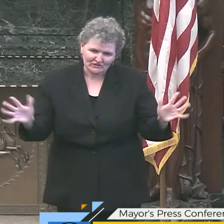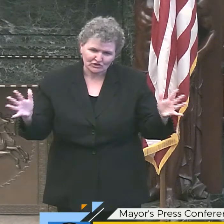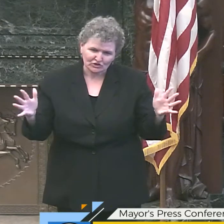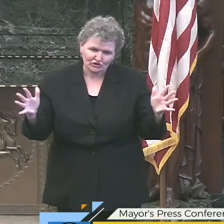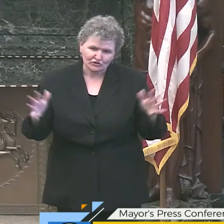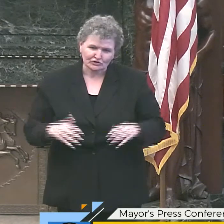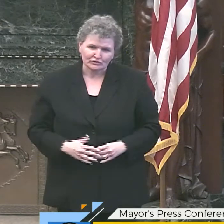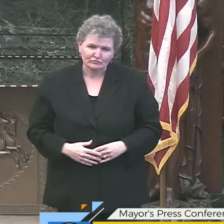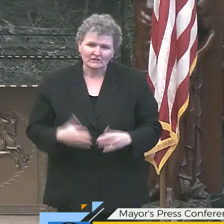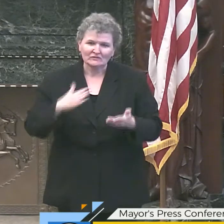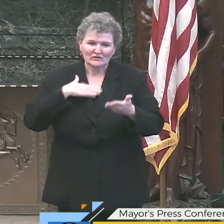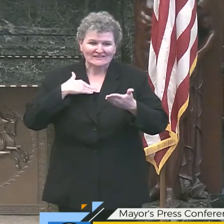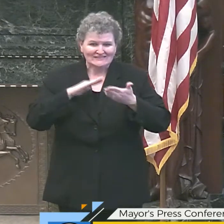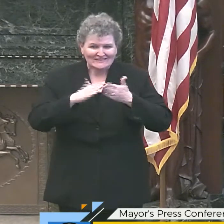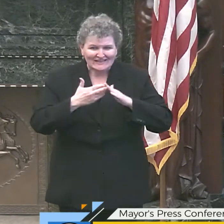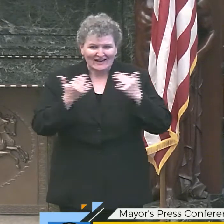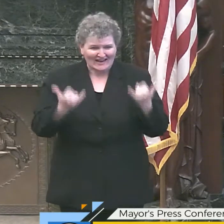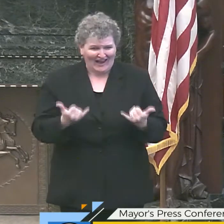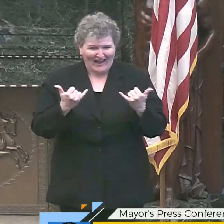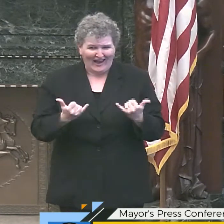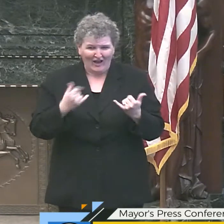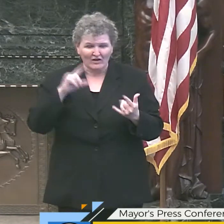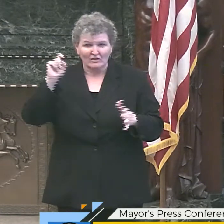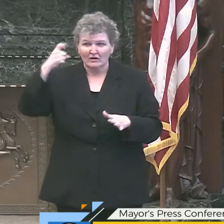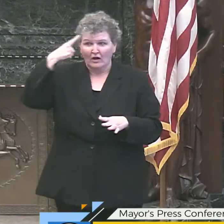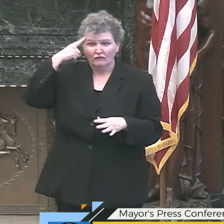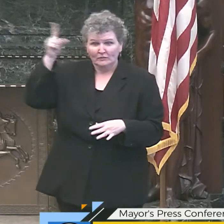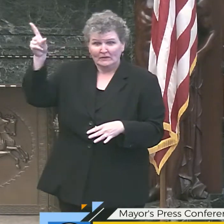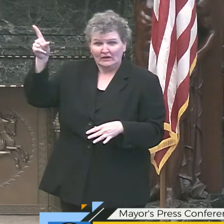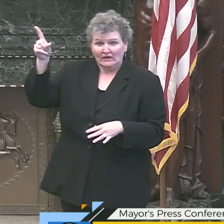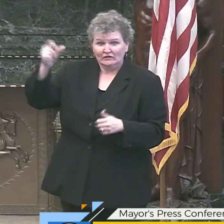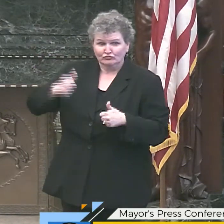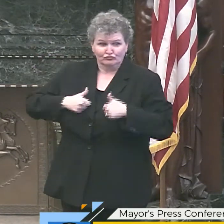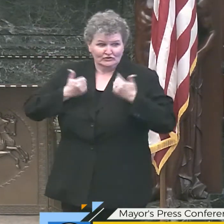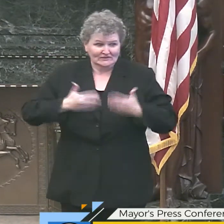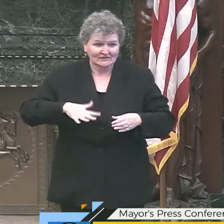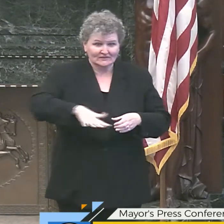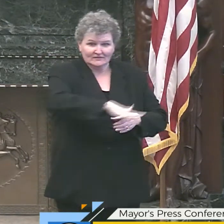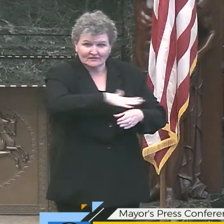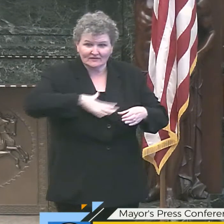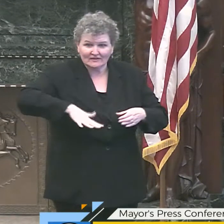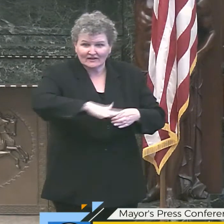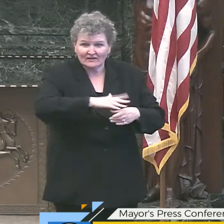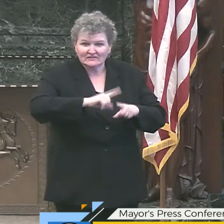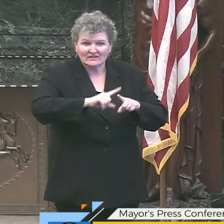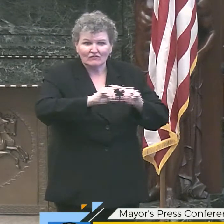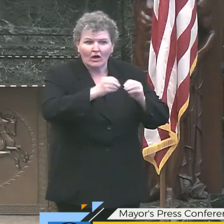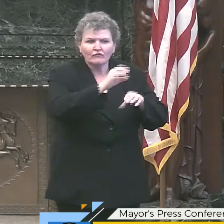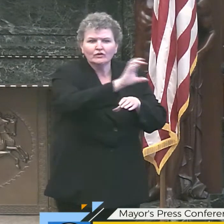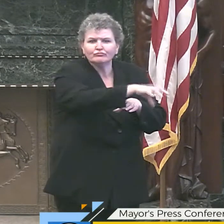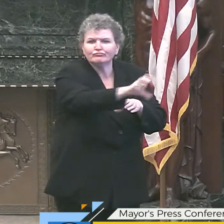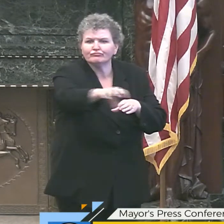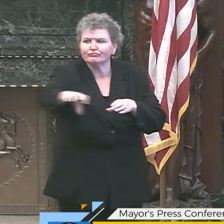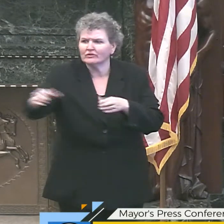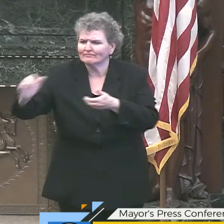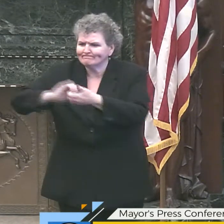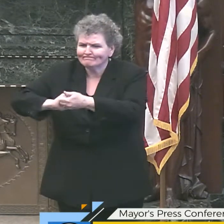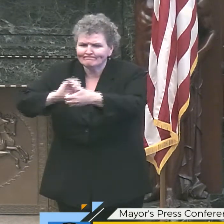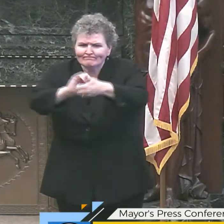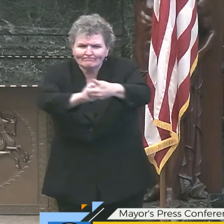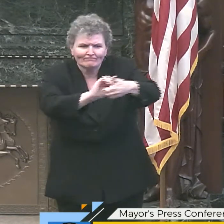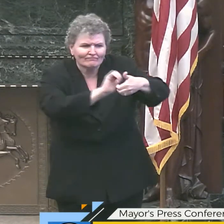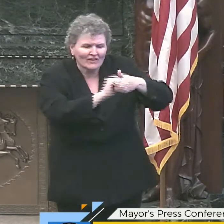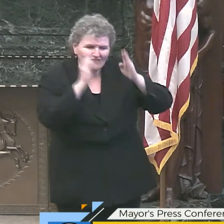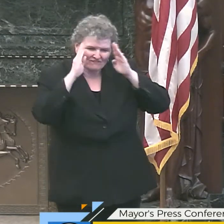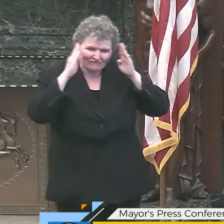ever. We, government, our residents, and our nonprofits must be united in our response to COVID-19 and in our response